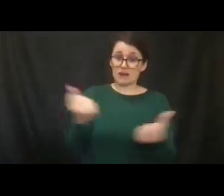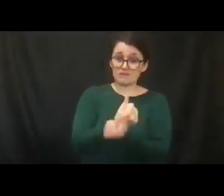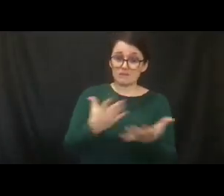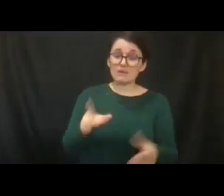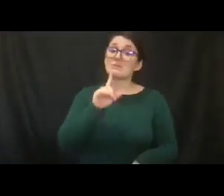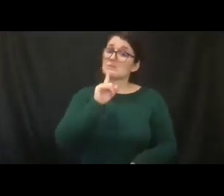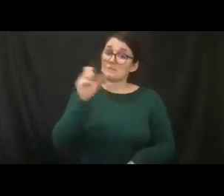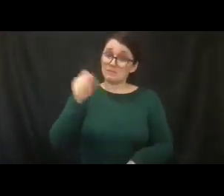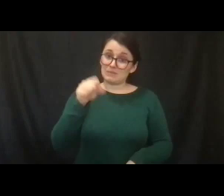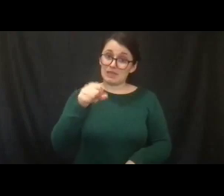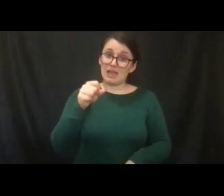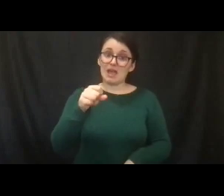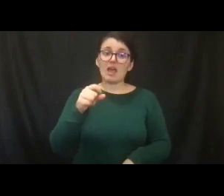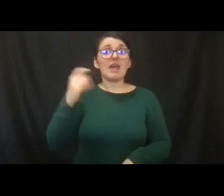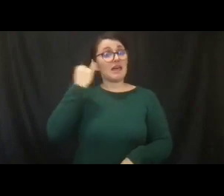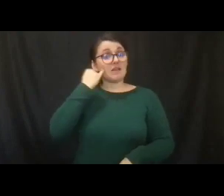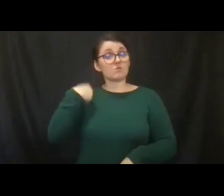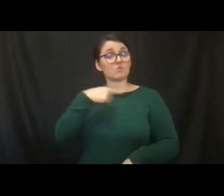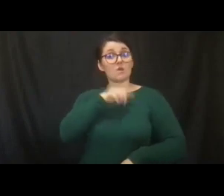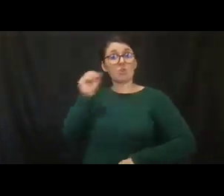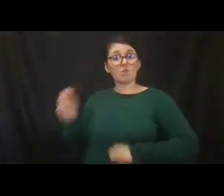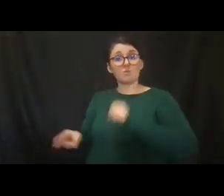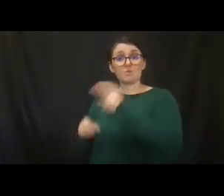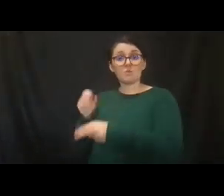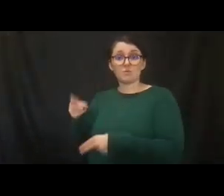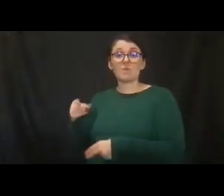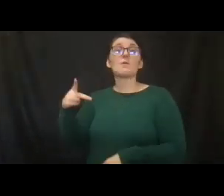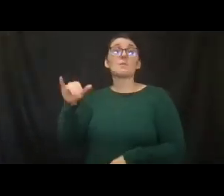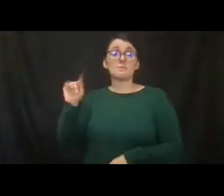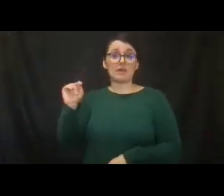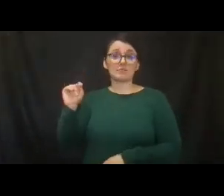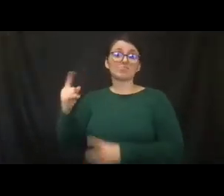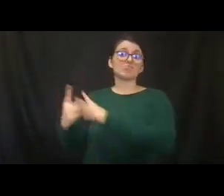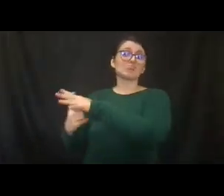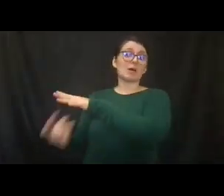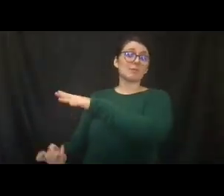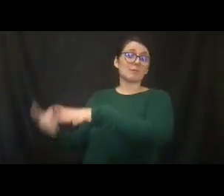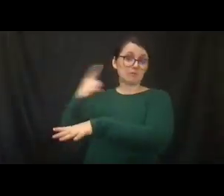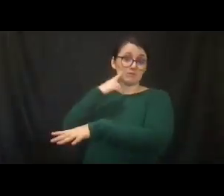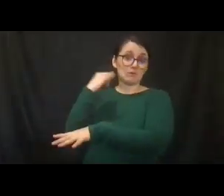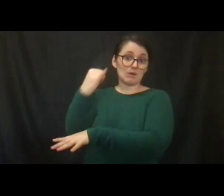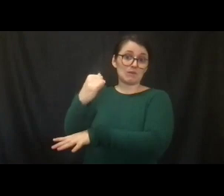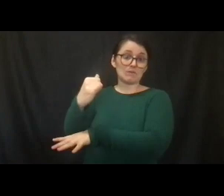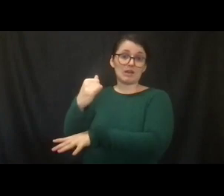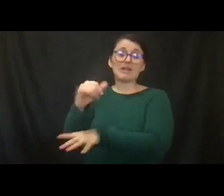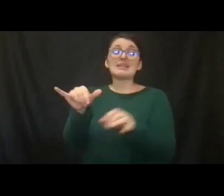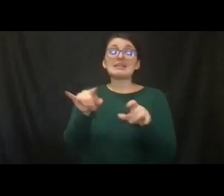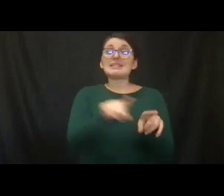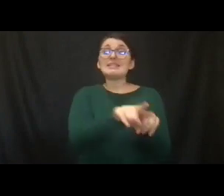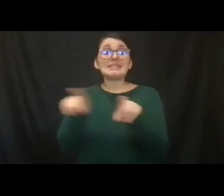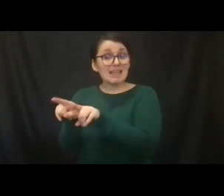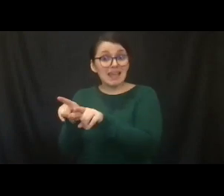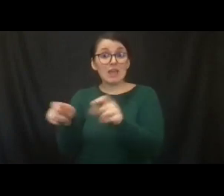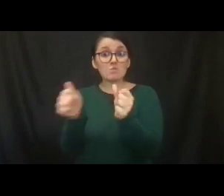we throw these things away, they go into the pit, they're gone forever. And that means that those resources are gone forever.